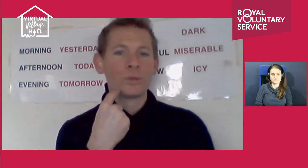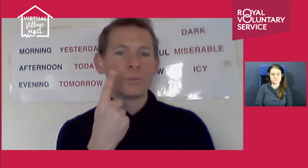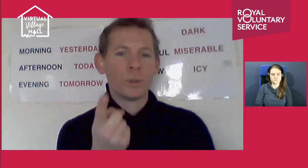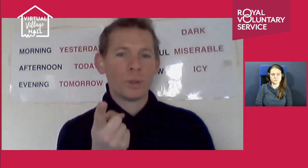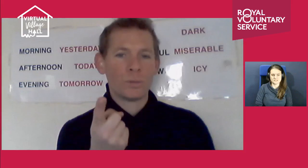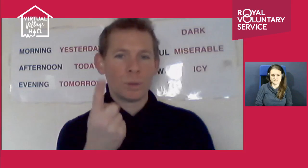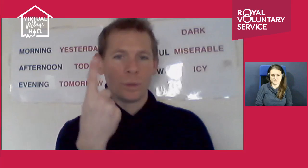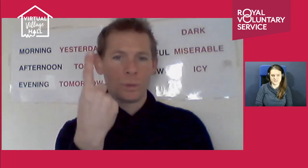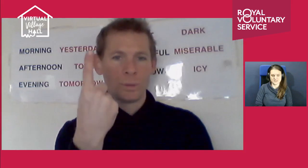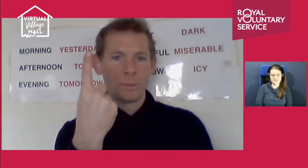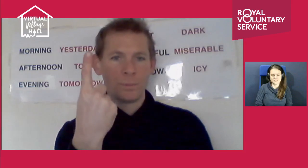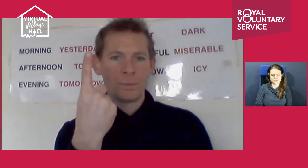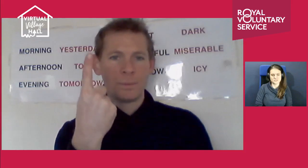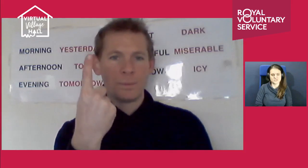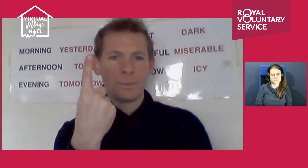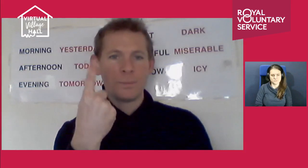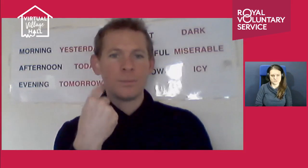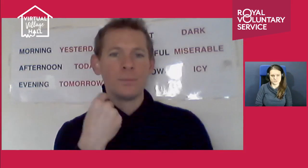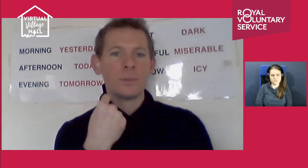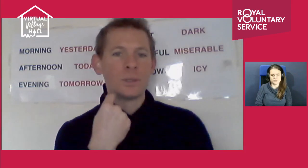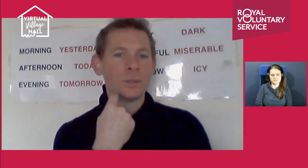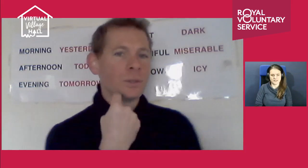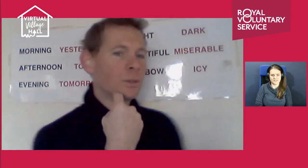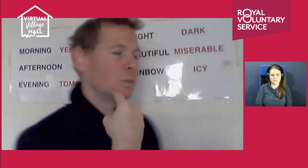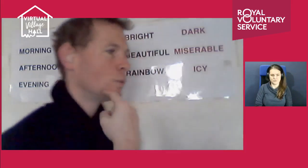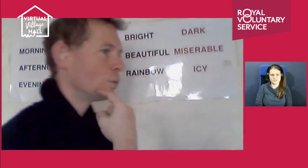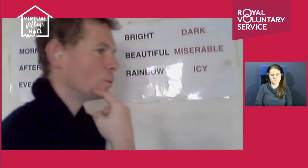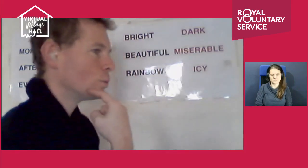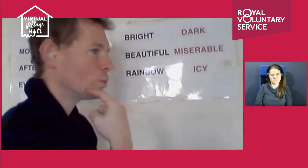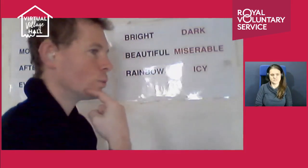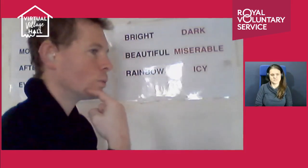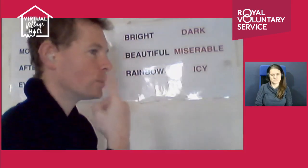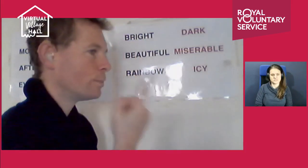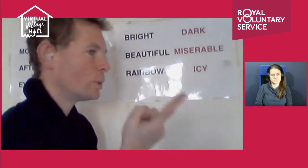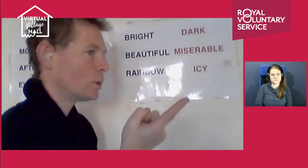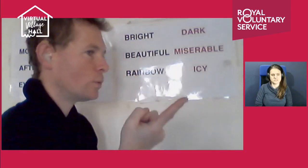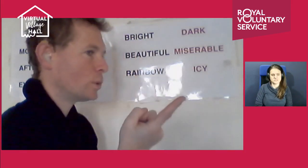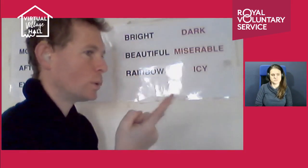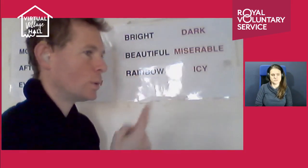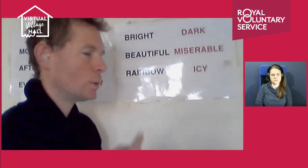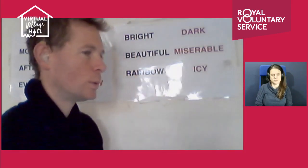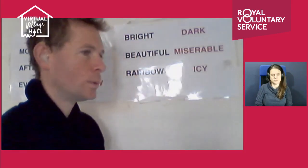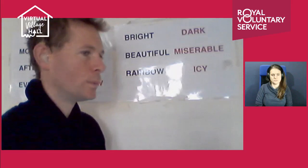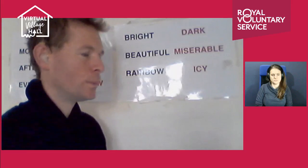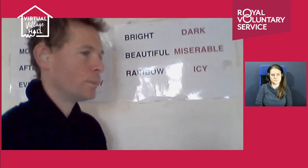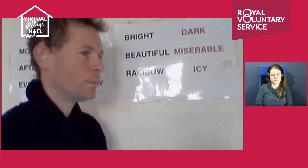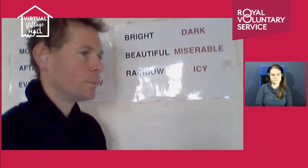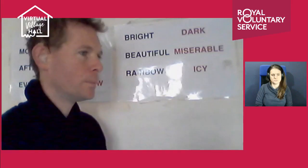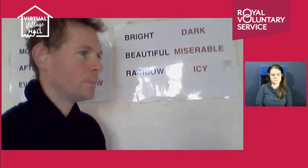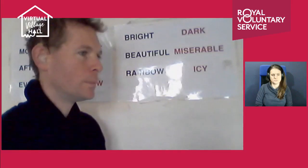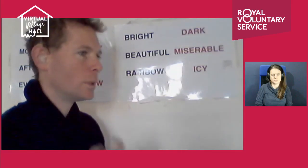Tomorrow, we're back to the finger, so it's tomorrow, flicking forward. Tomorrow.